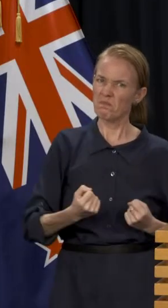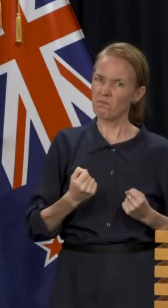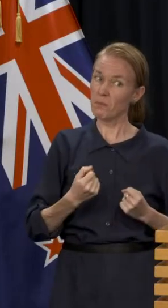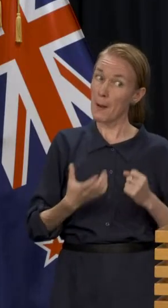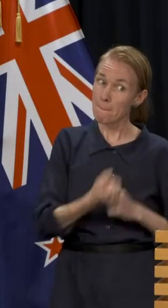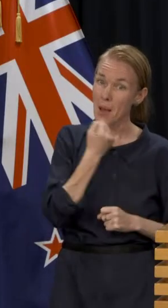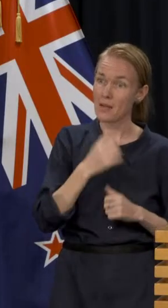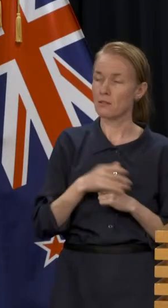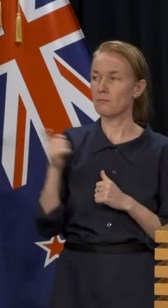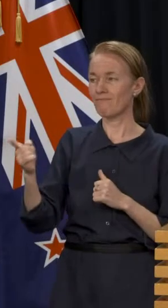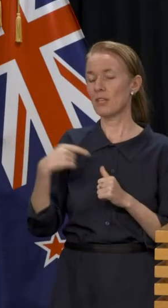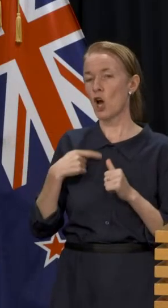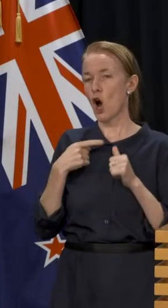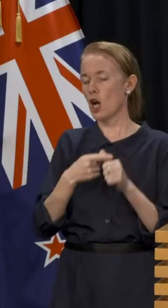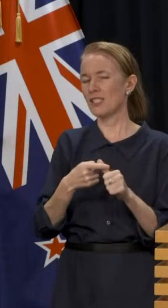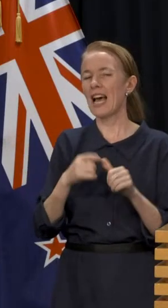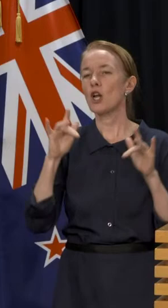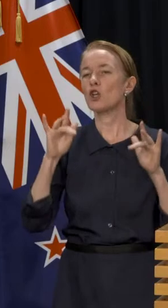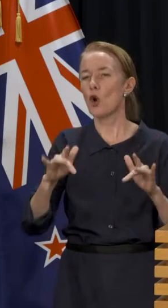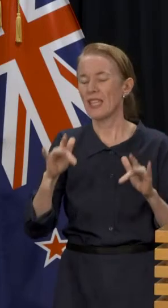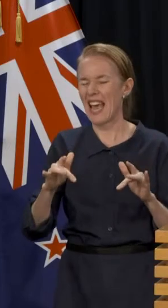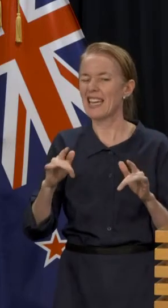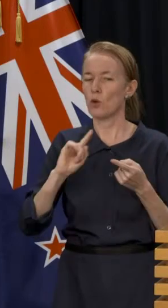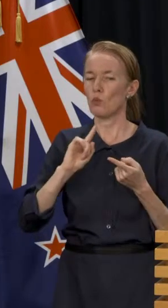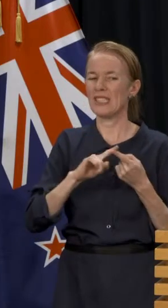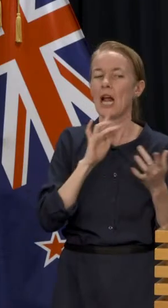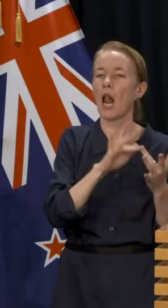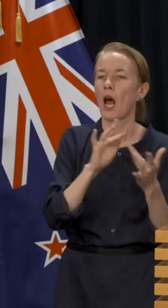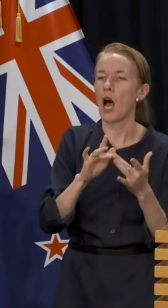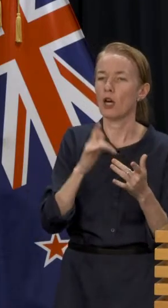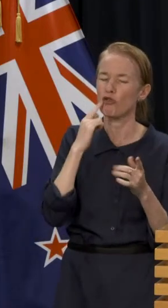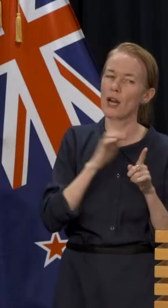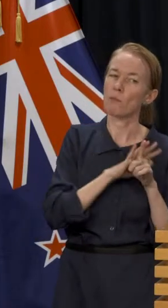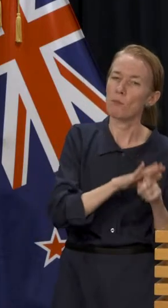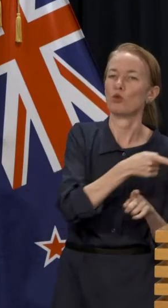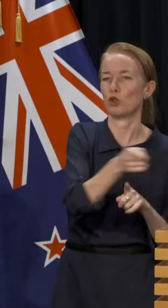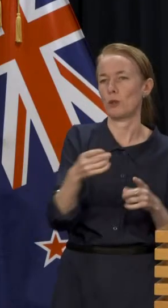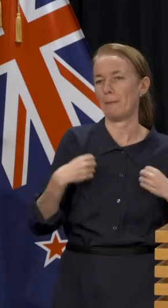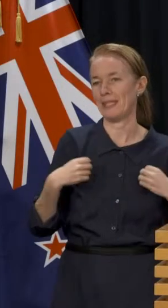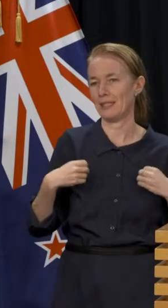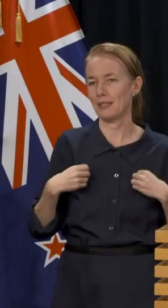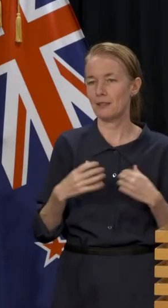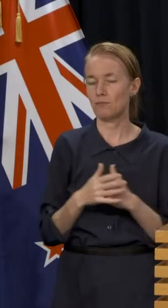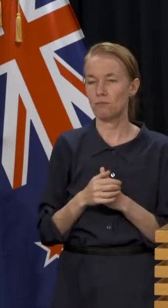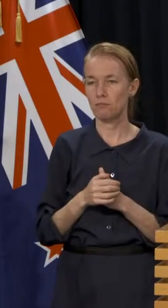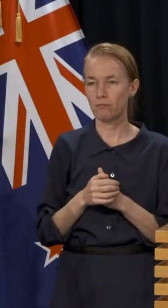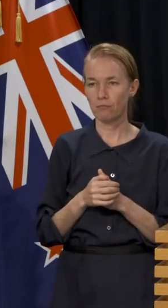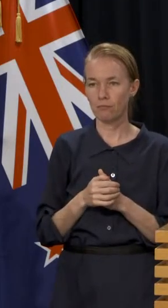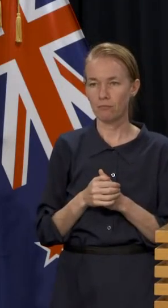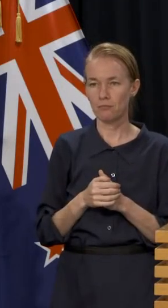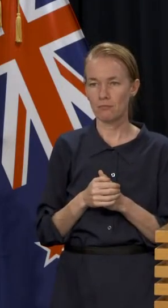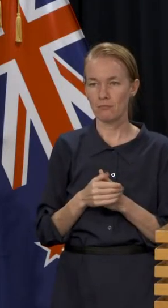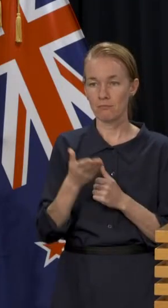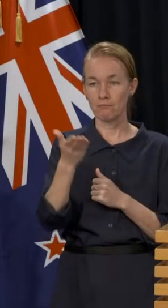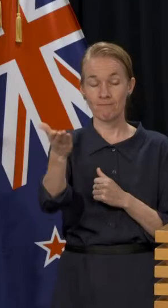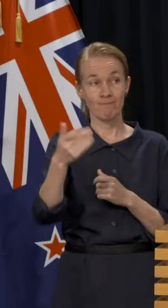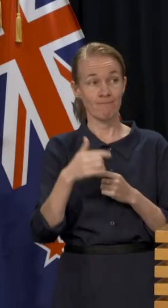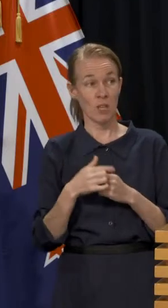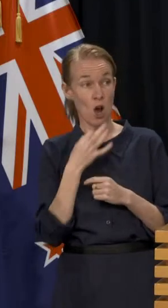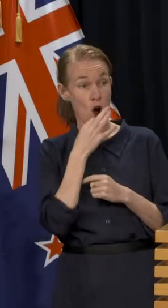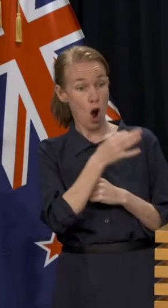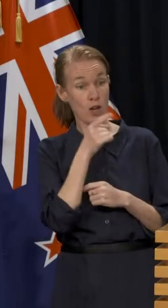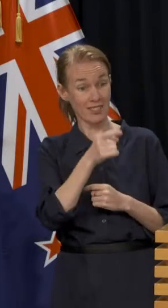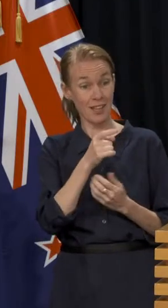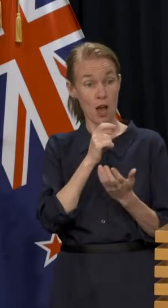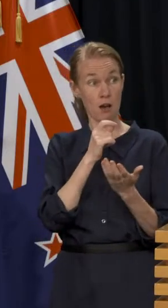the report that you mentioned, the aged residential care report? Has that been released before, or is this just? Yes, the report itself has been